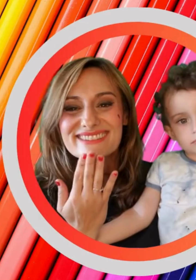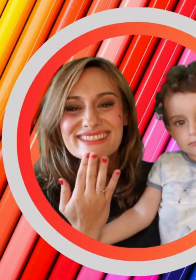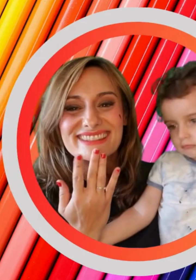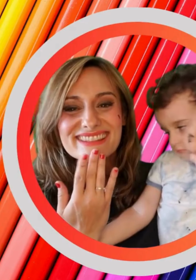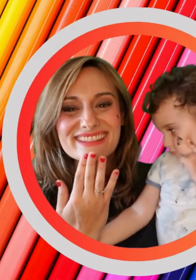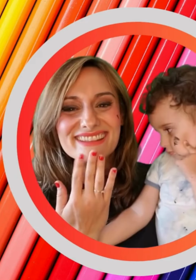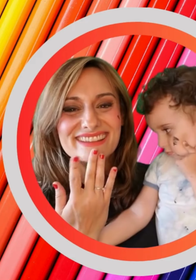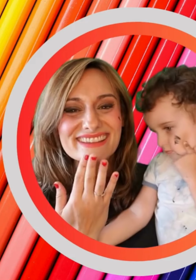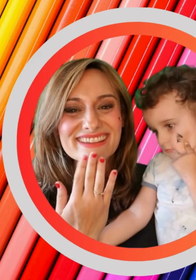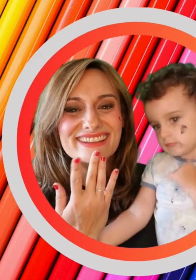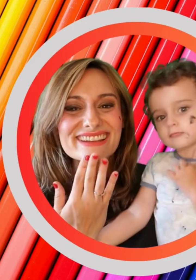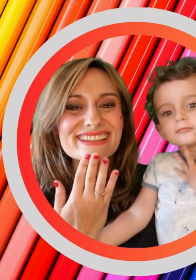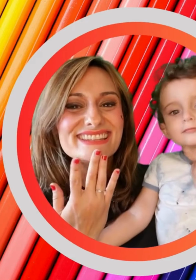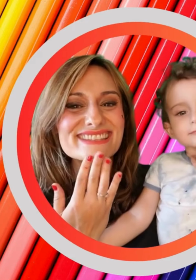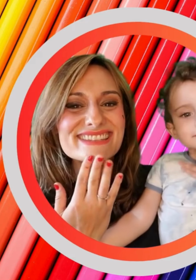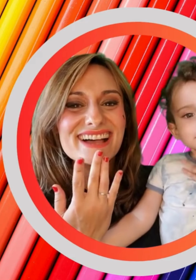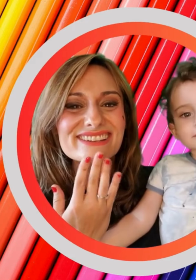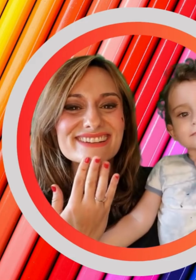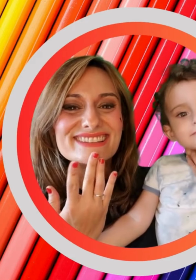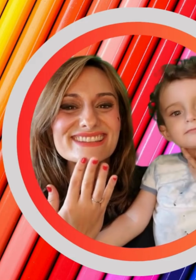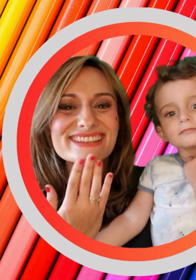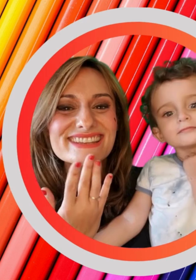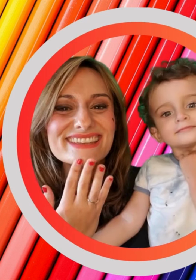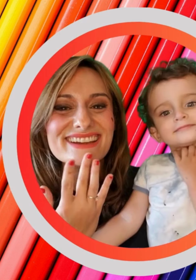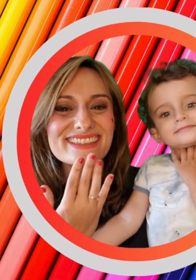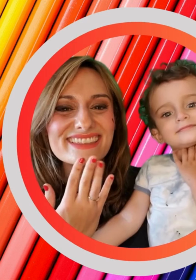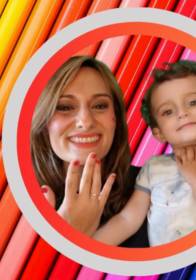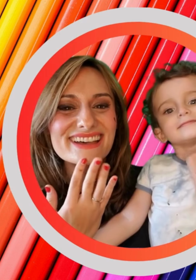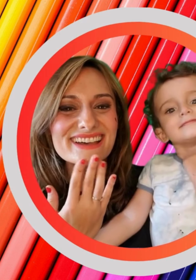Colors. This is colors.